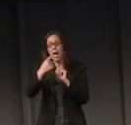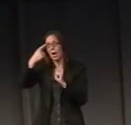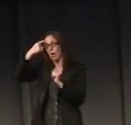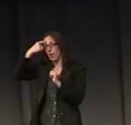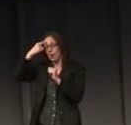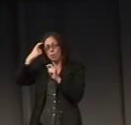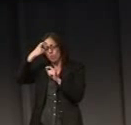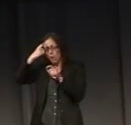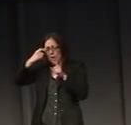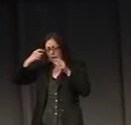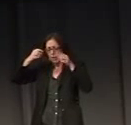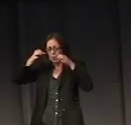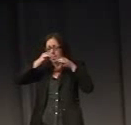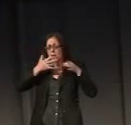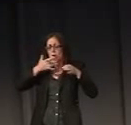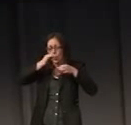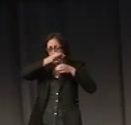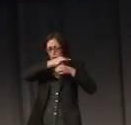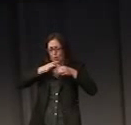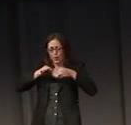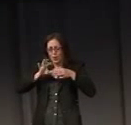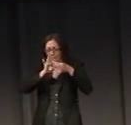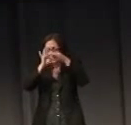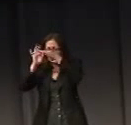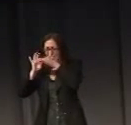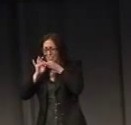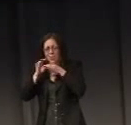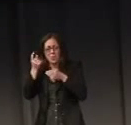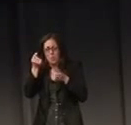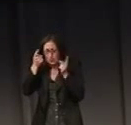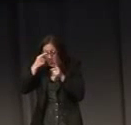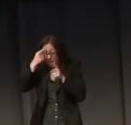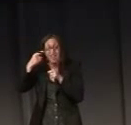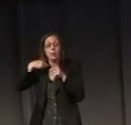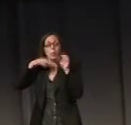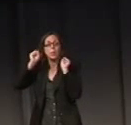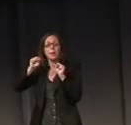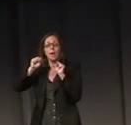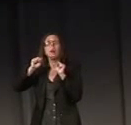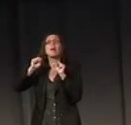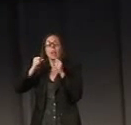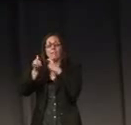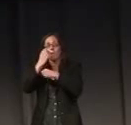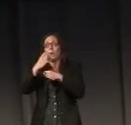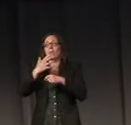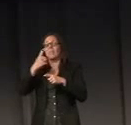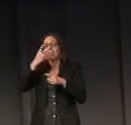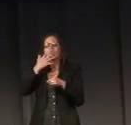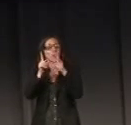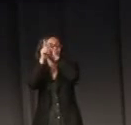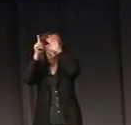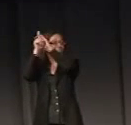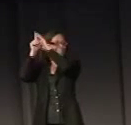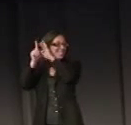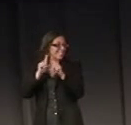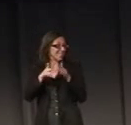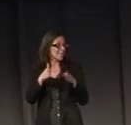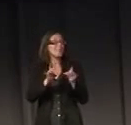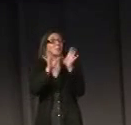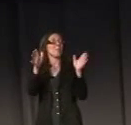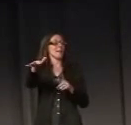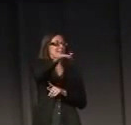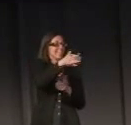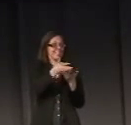the last few seconds, I want to just talk about what's happening down here. So all that I talked about, those little color maps, are all back here in the